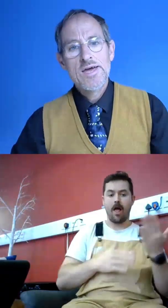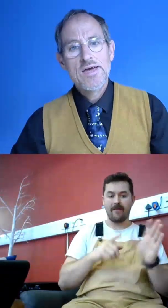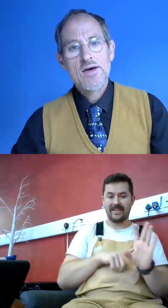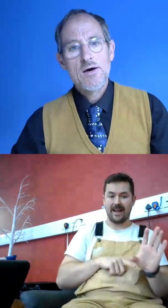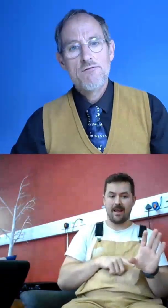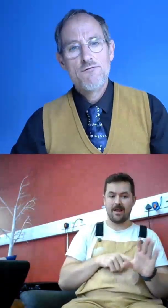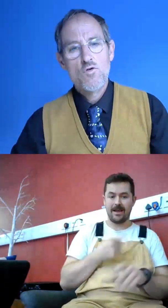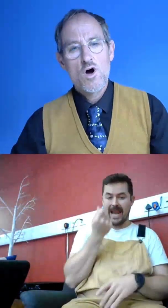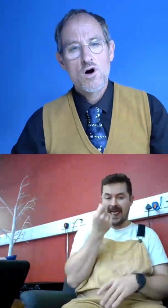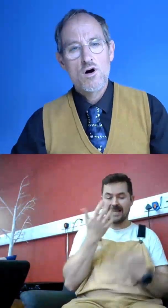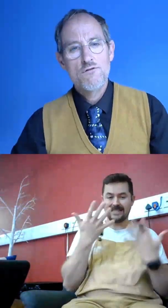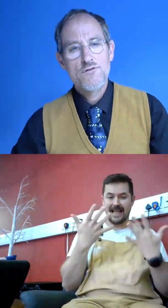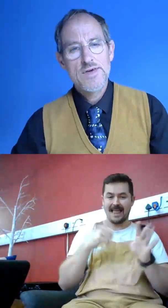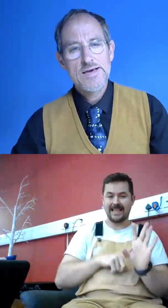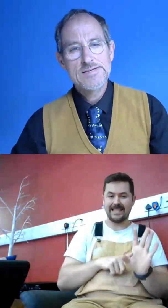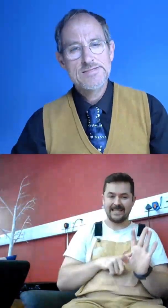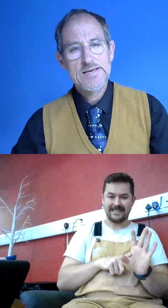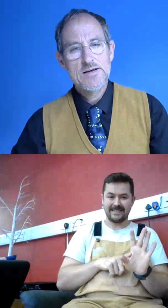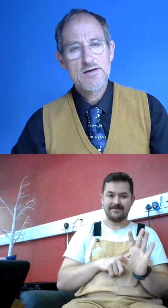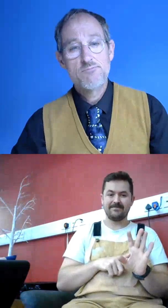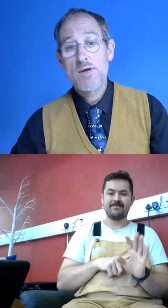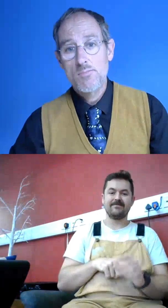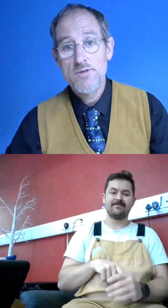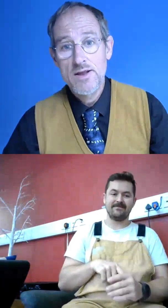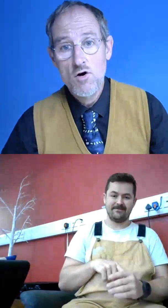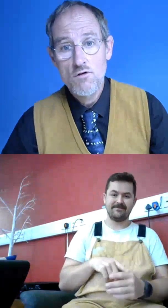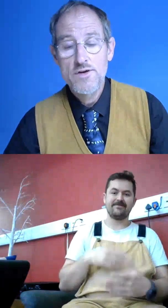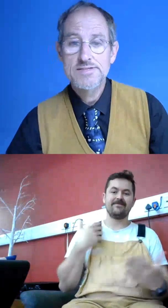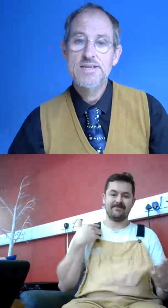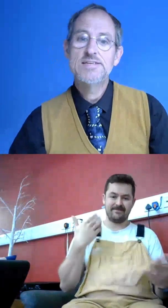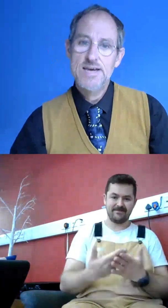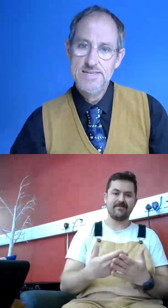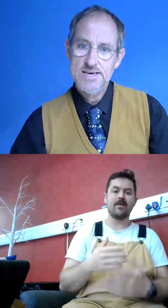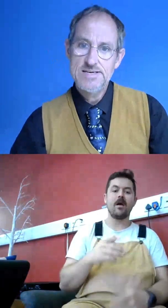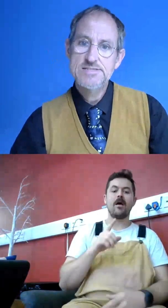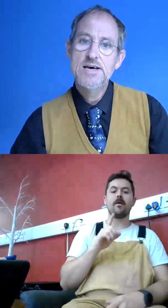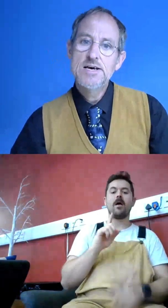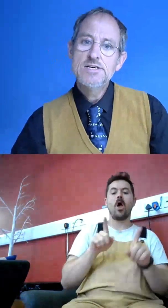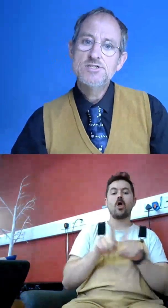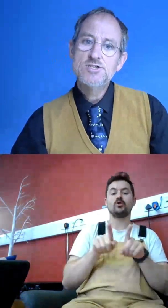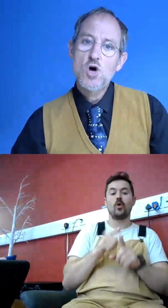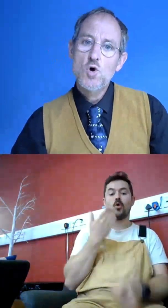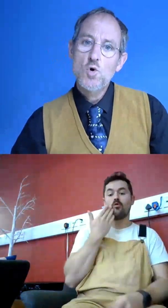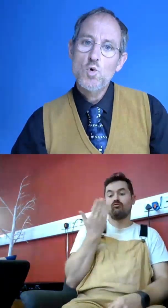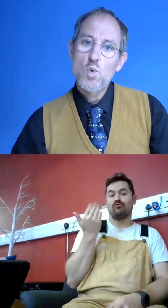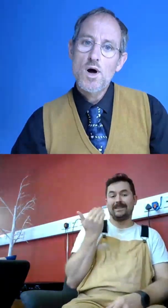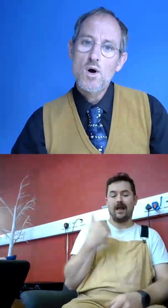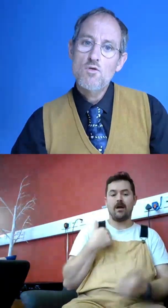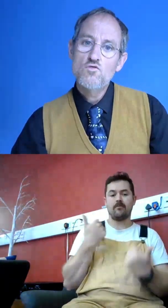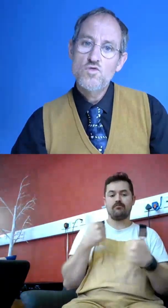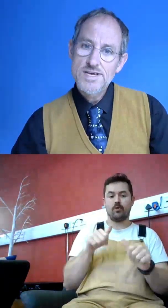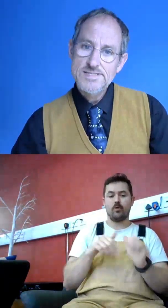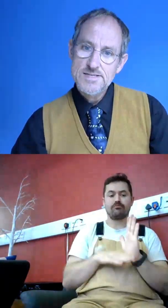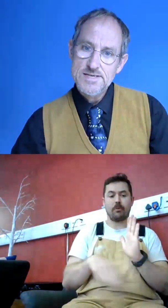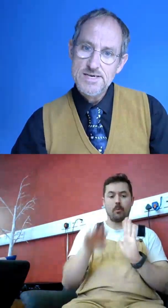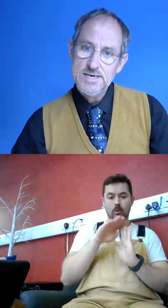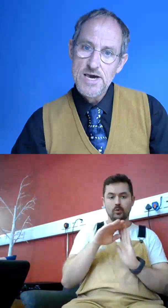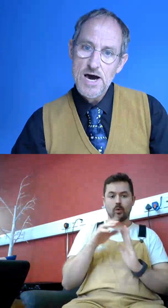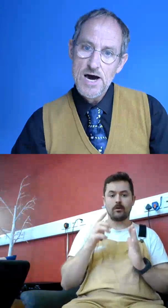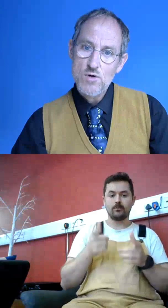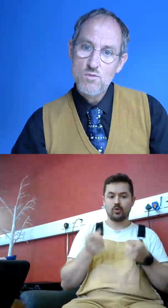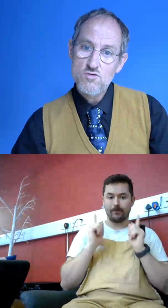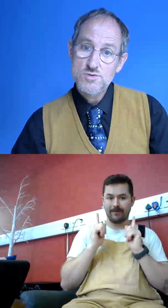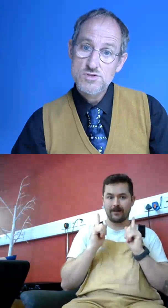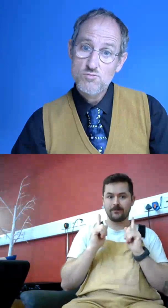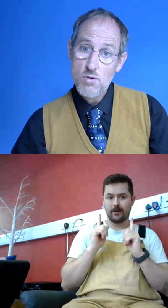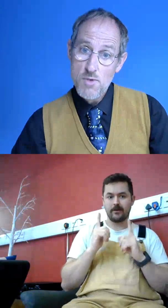Been working here 4.5 years, I beg your pardon, 9.5 years, nearly 10 years. So